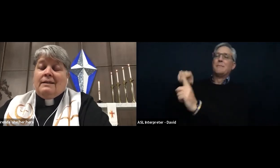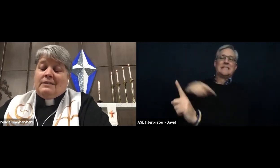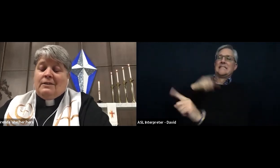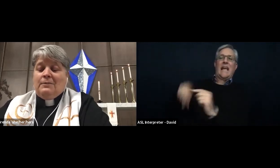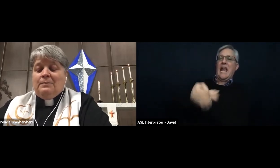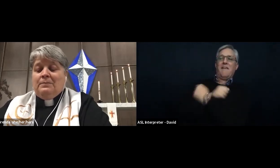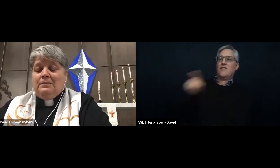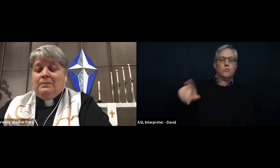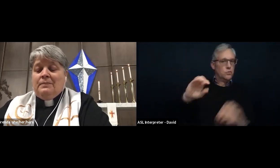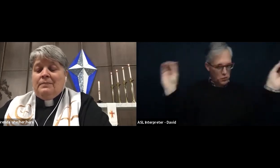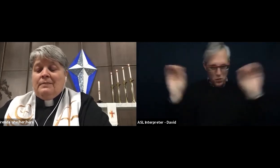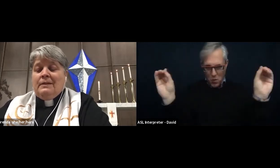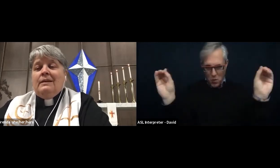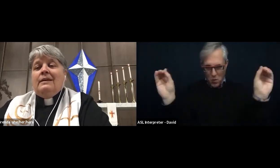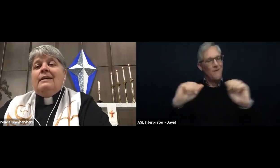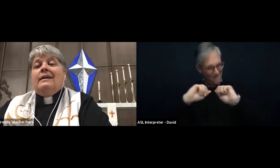Still,